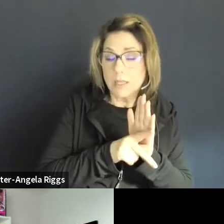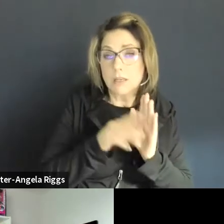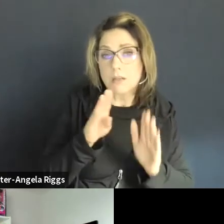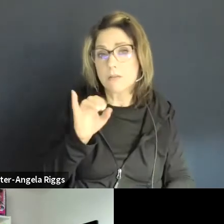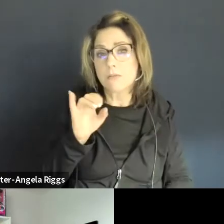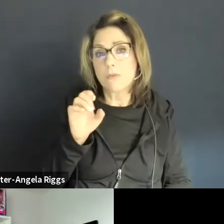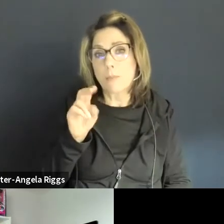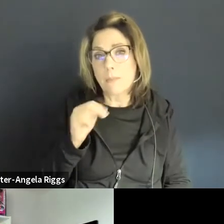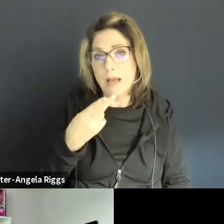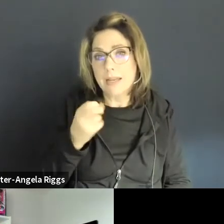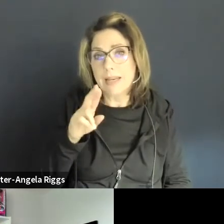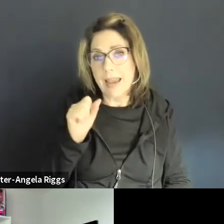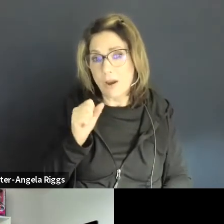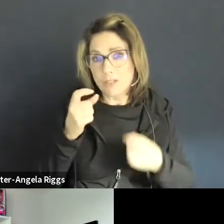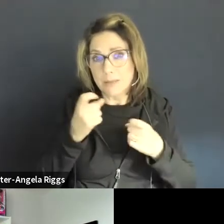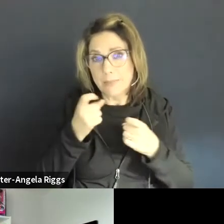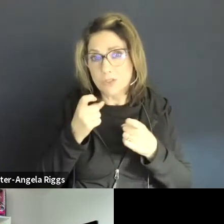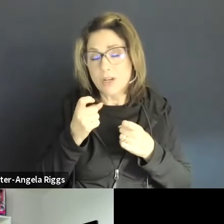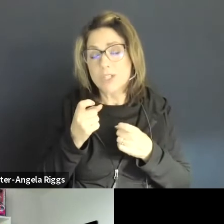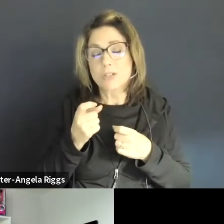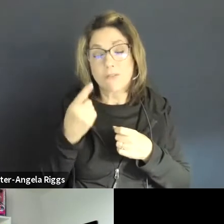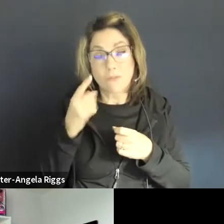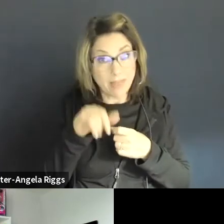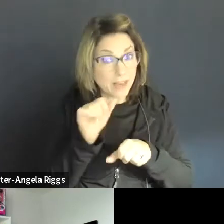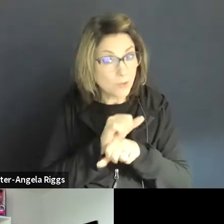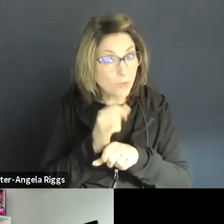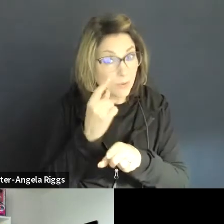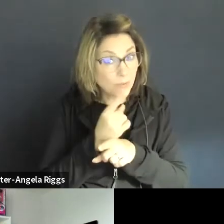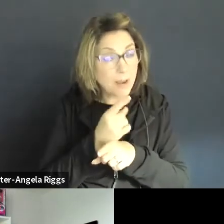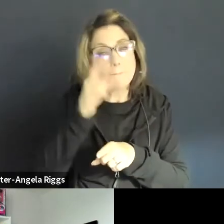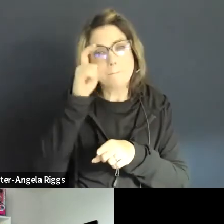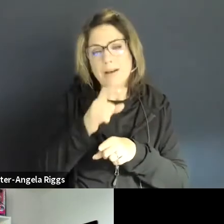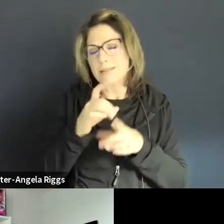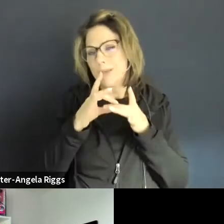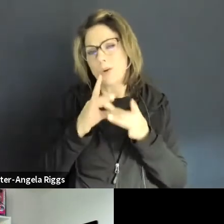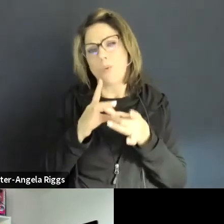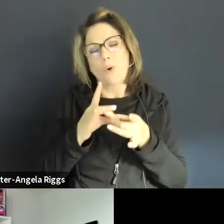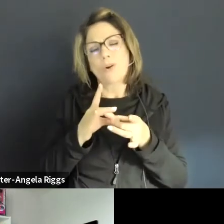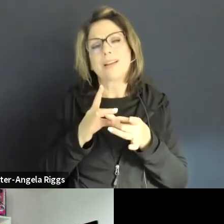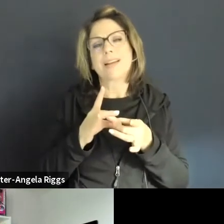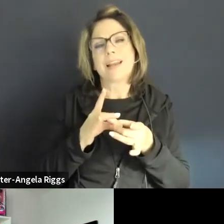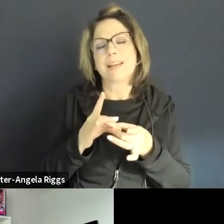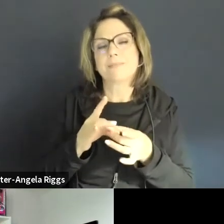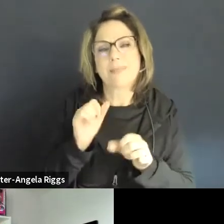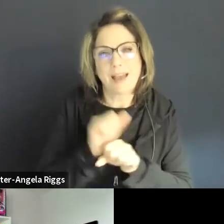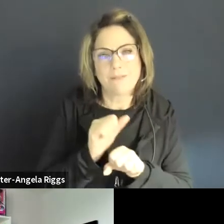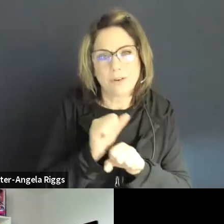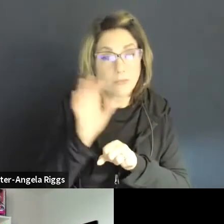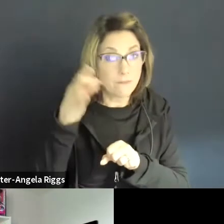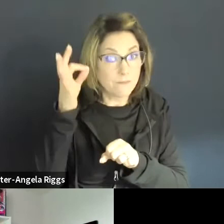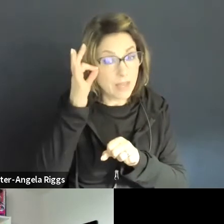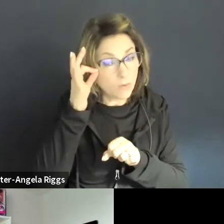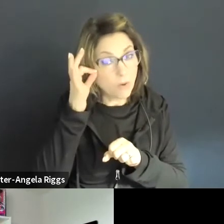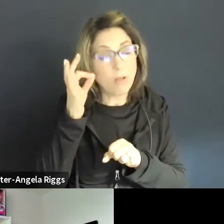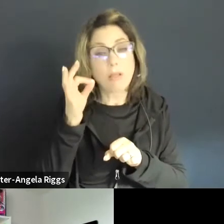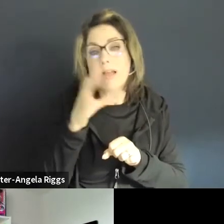Harris administration. And for that to work properly, there has to be a coordinated effort from federal, state, and